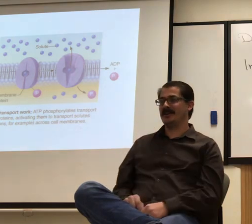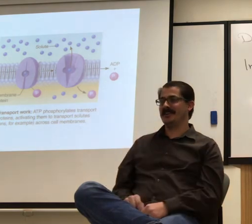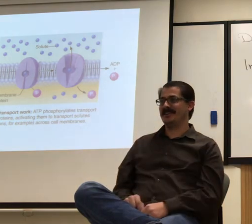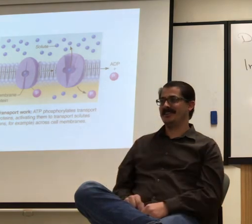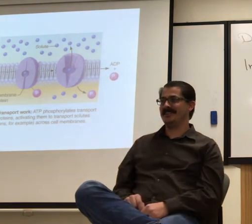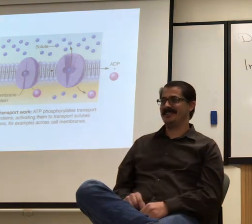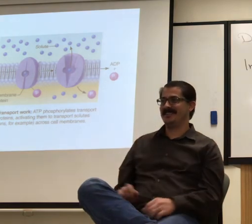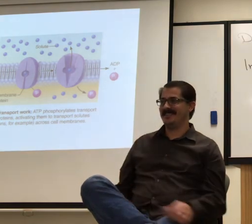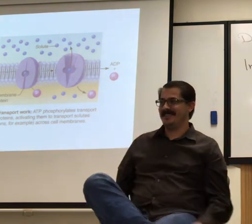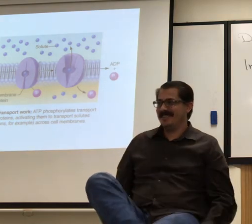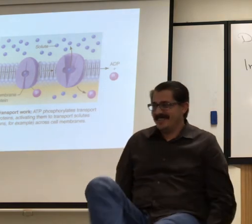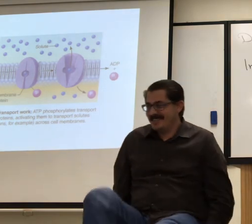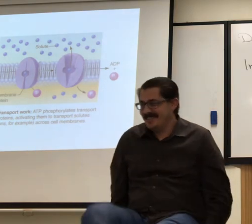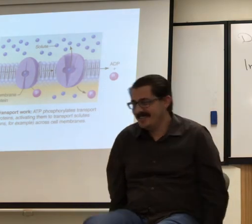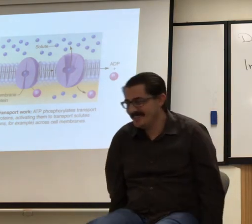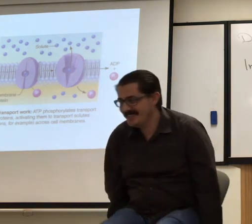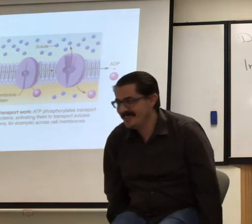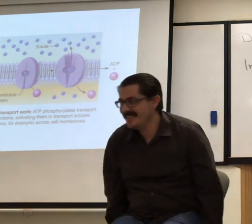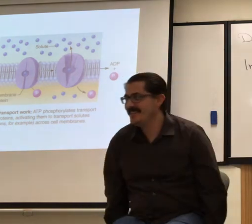will change its shape